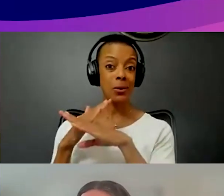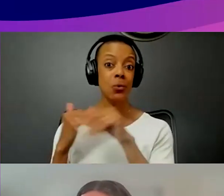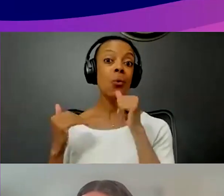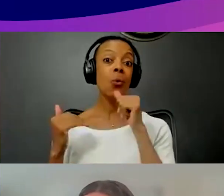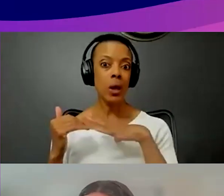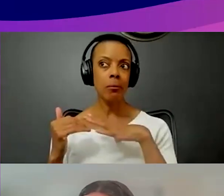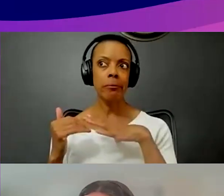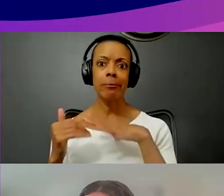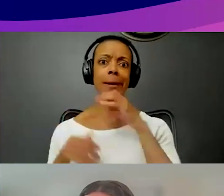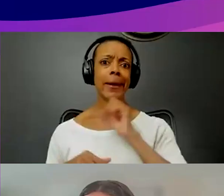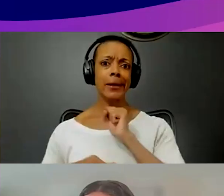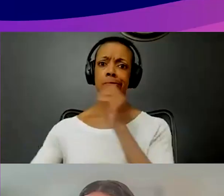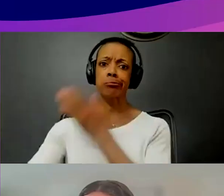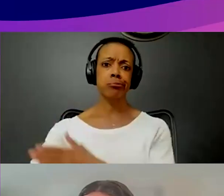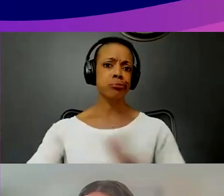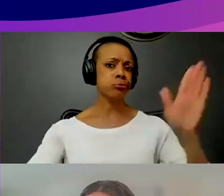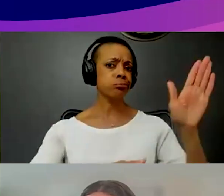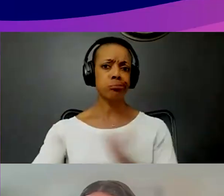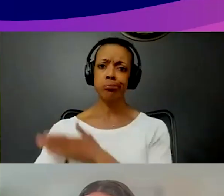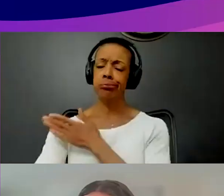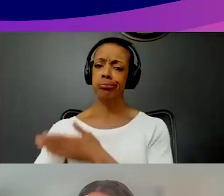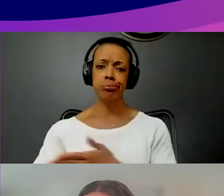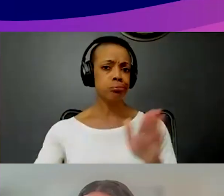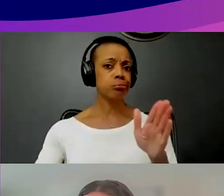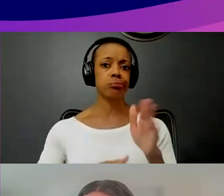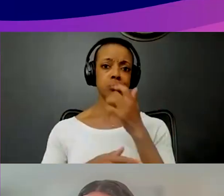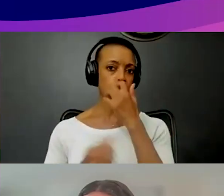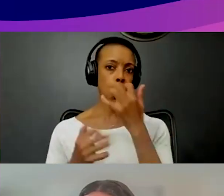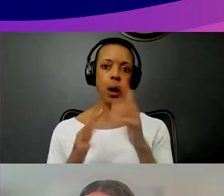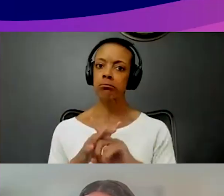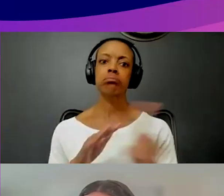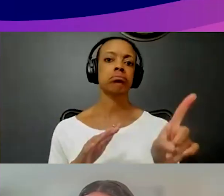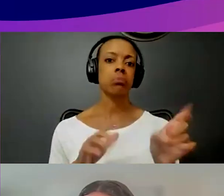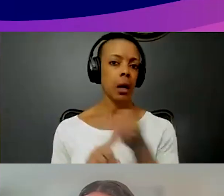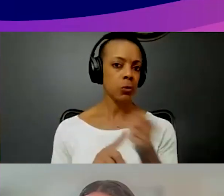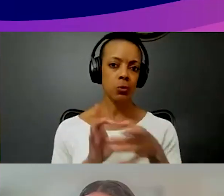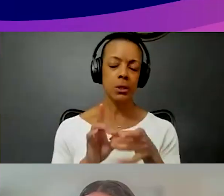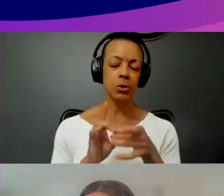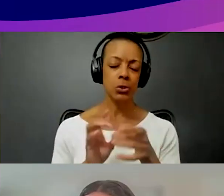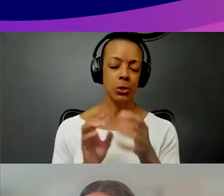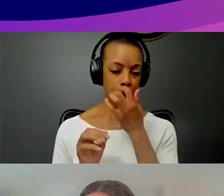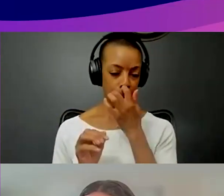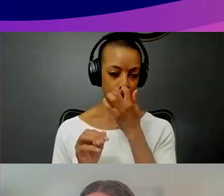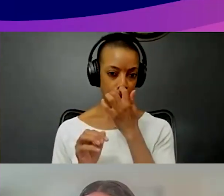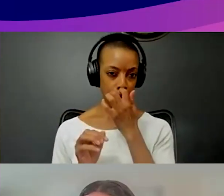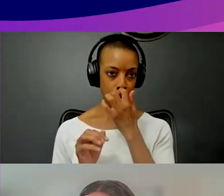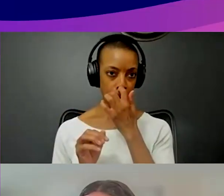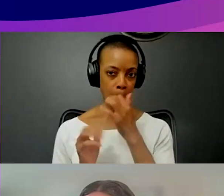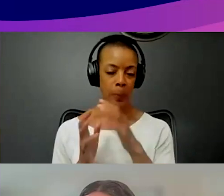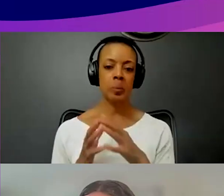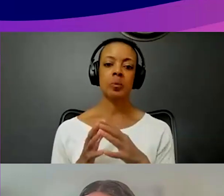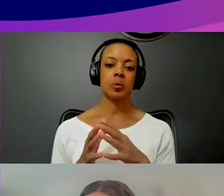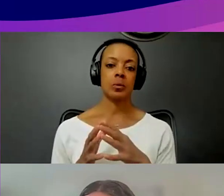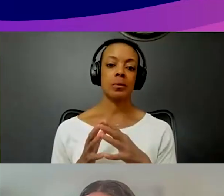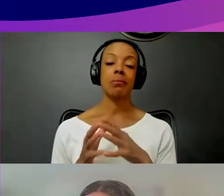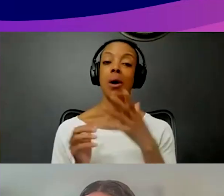all ages who might be seeking refuge from an abusive relationship. But I think we, can argue that